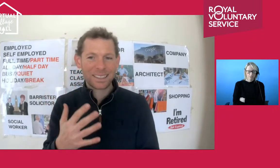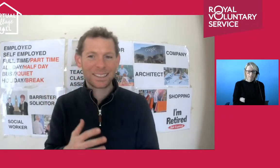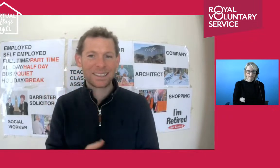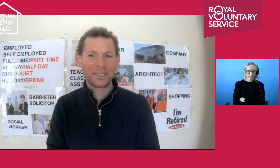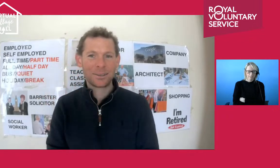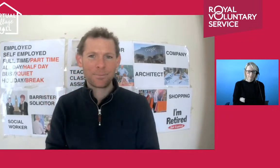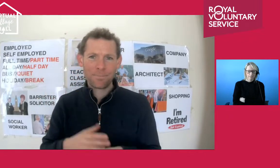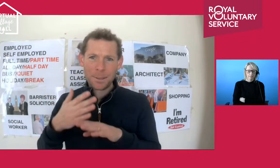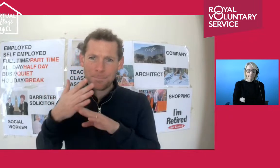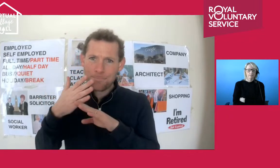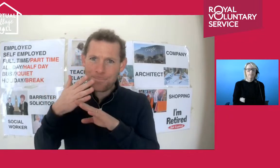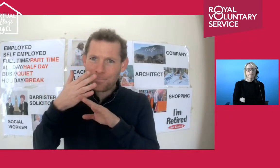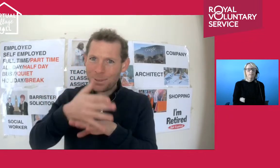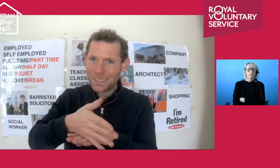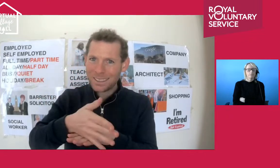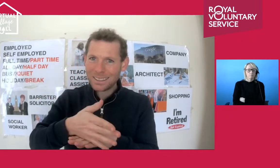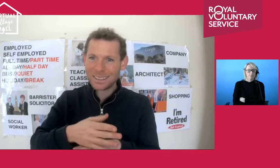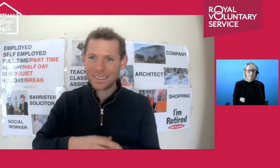15,